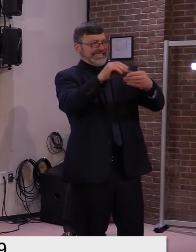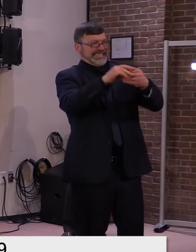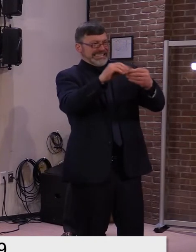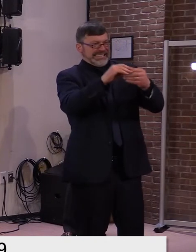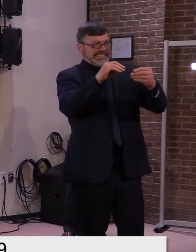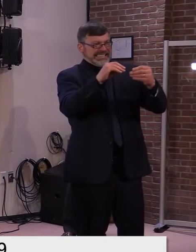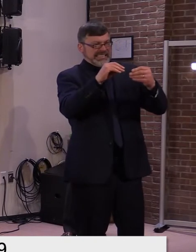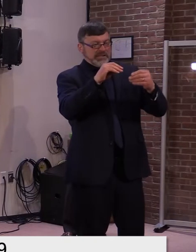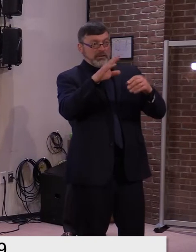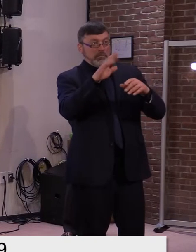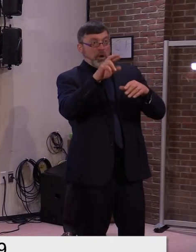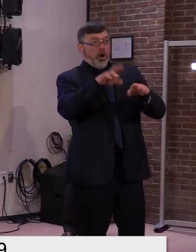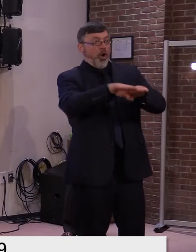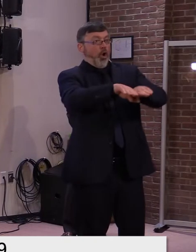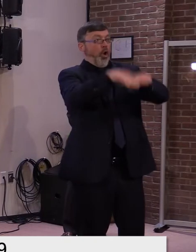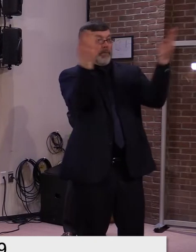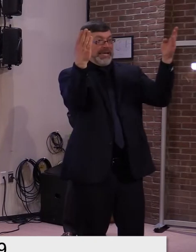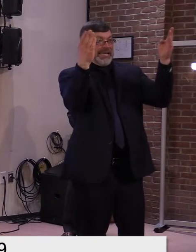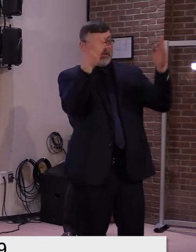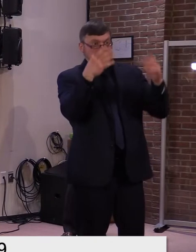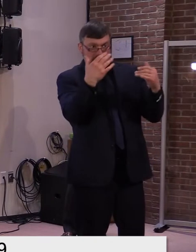All right. Thank you very much.